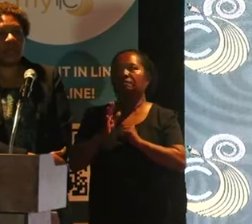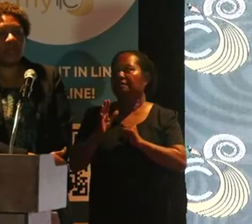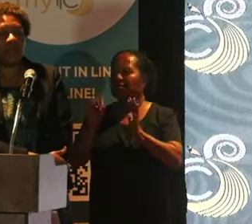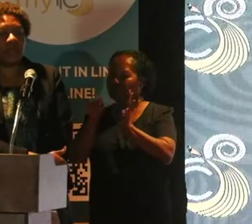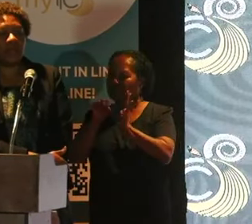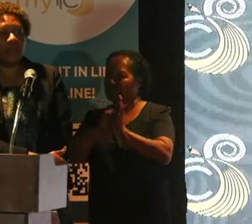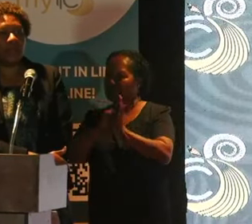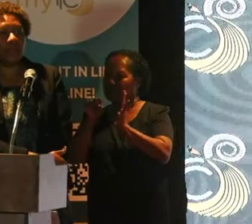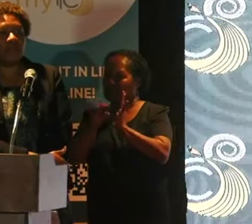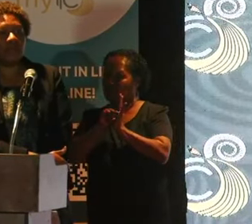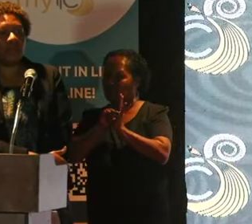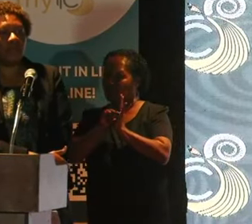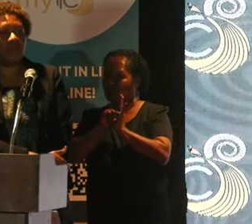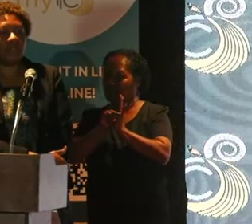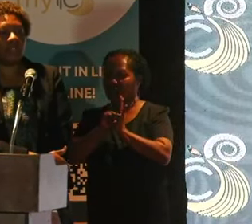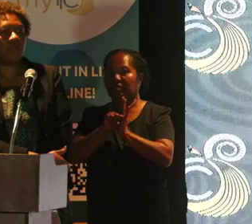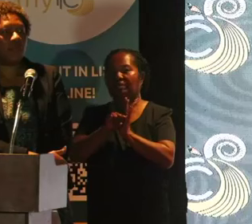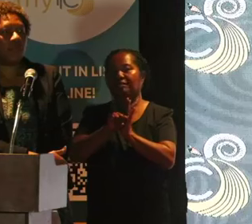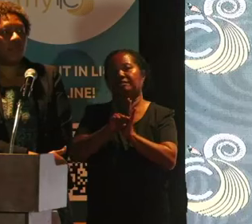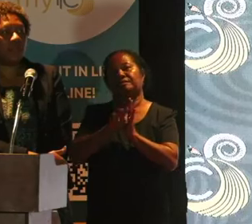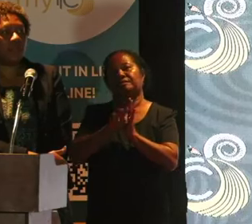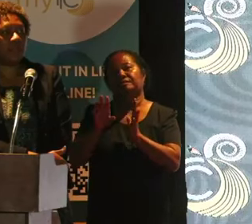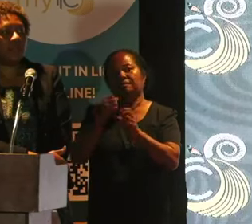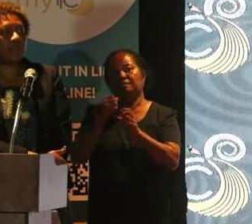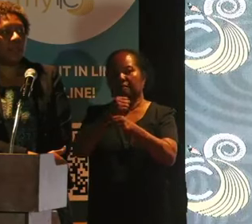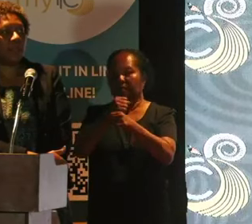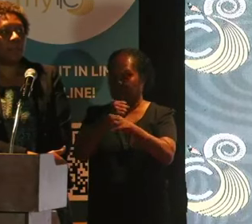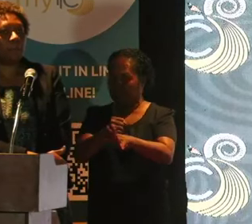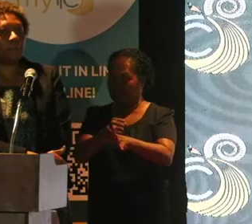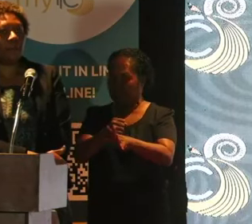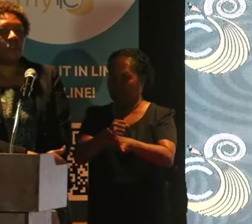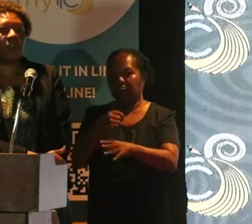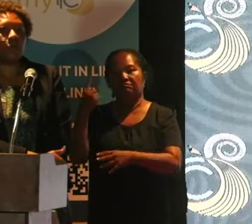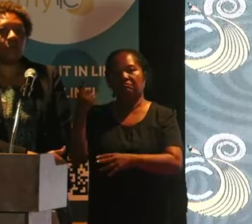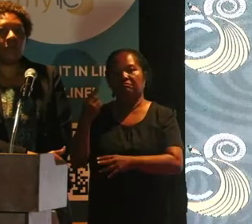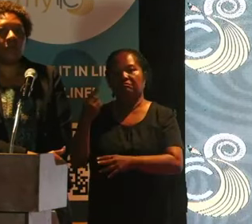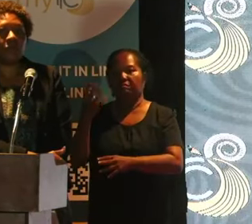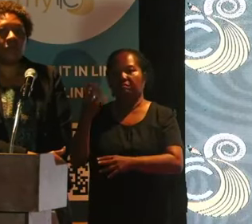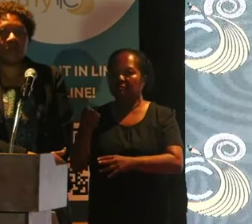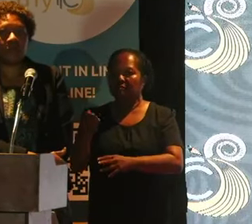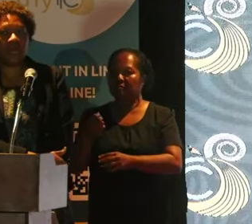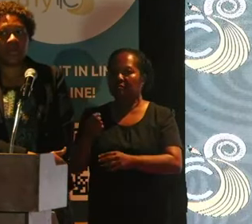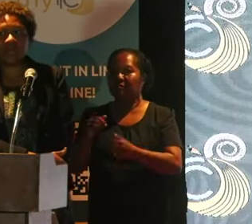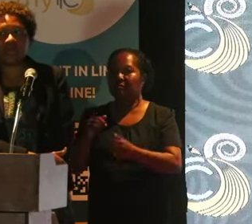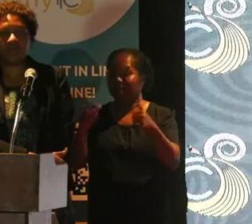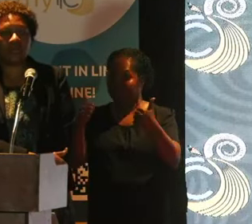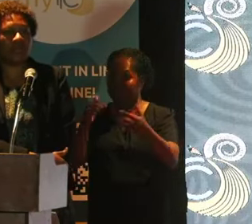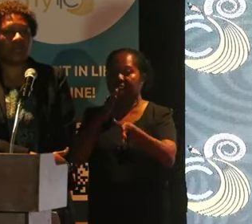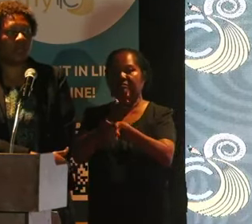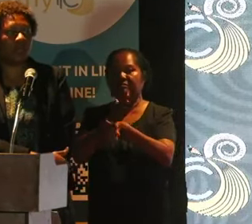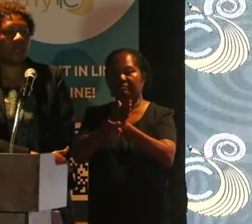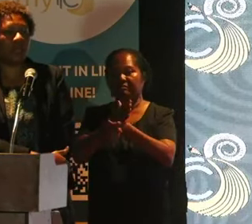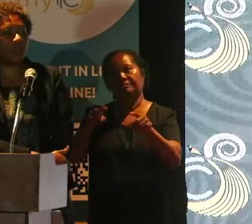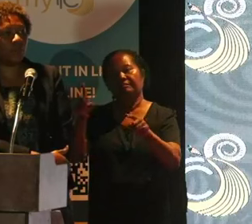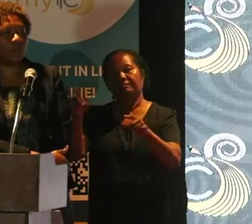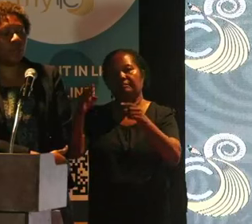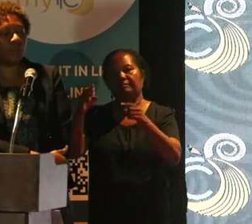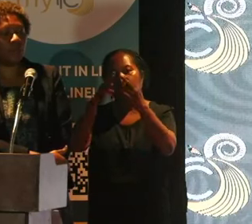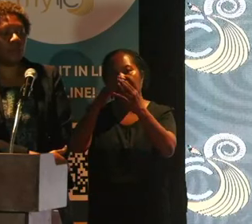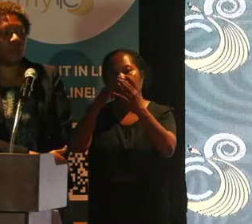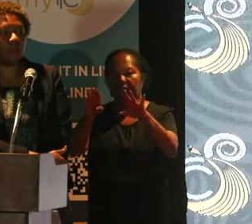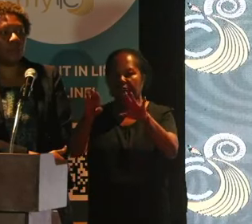where, you know, we have a public servant that has left work, trying to make ends meet, doesn't have any other way